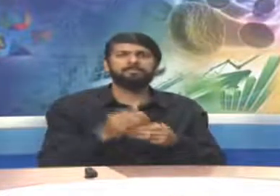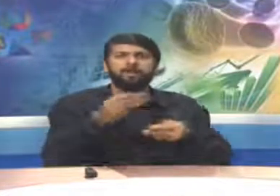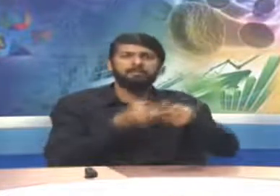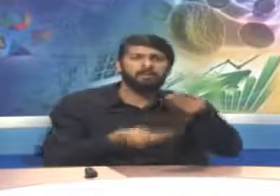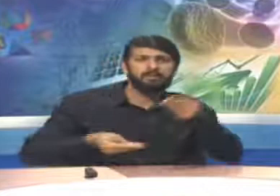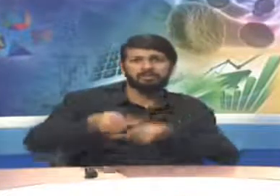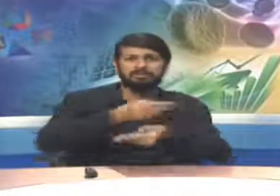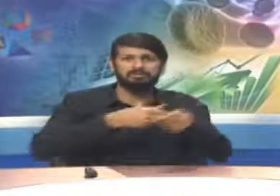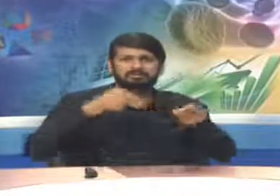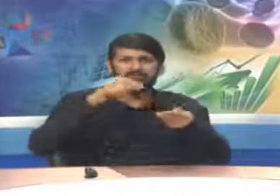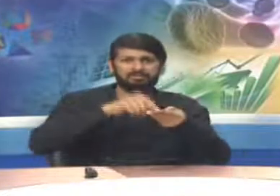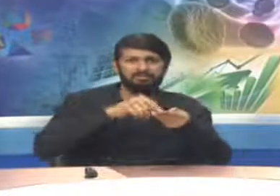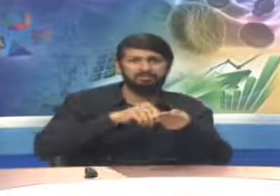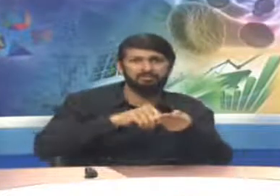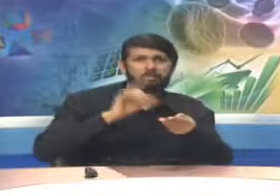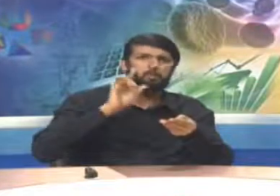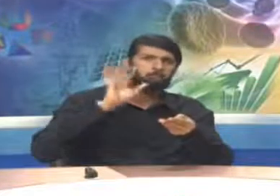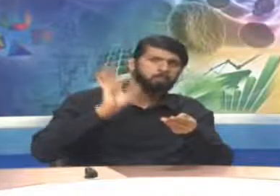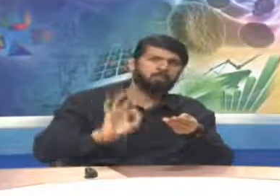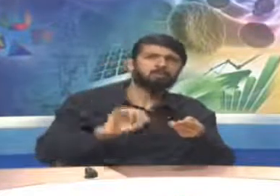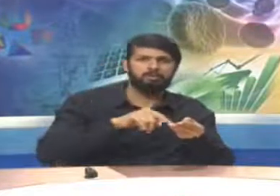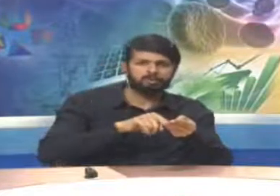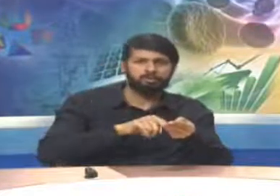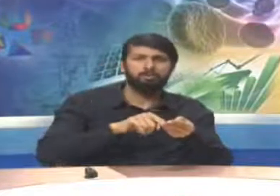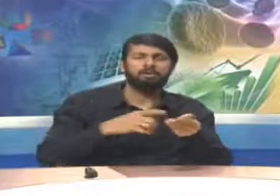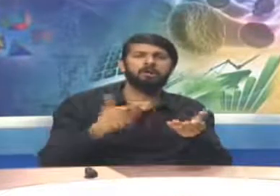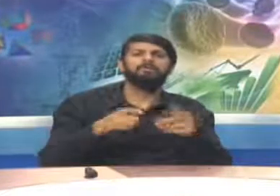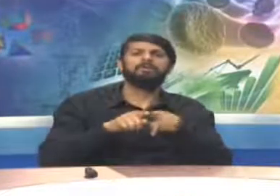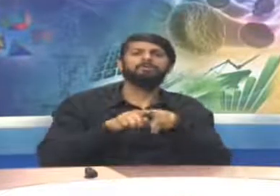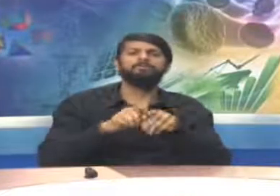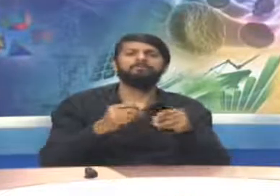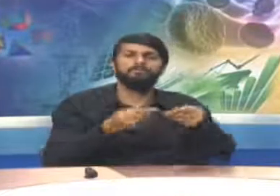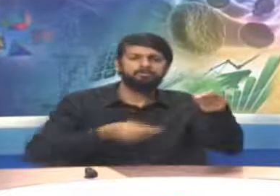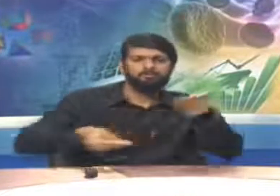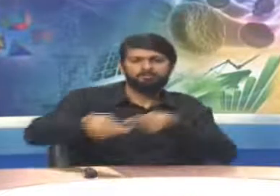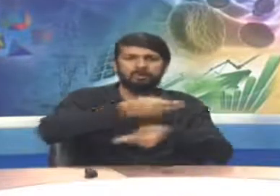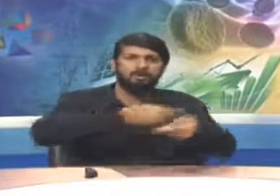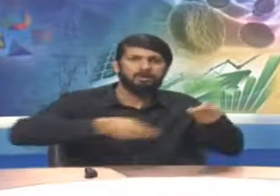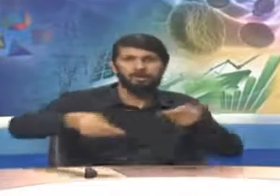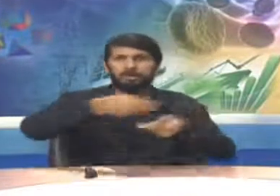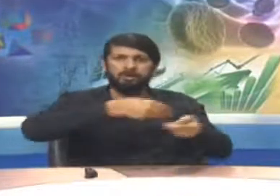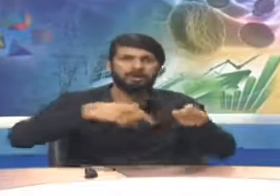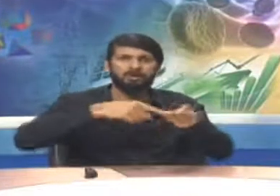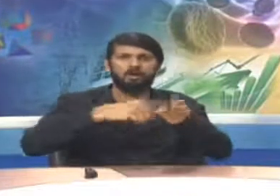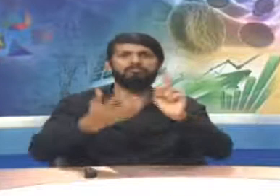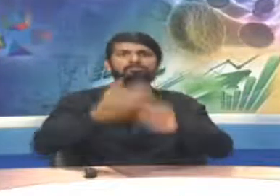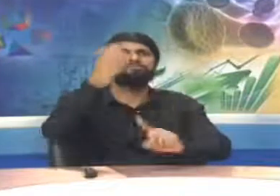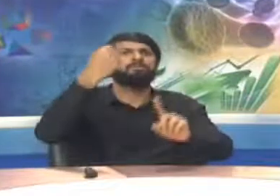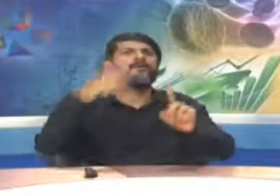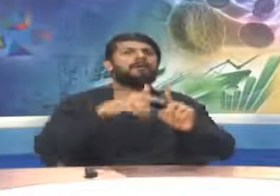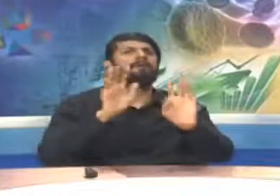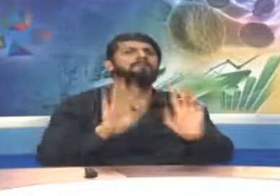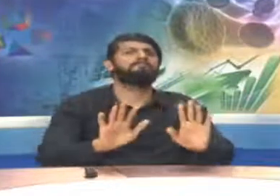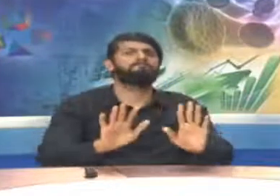Gandhiji's concept of decentralization has an economic aspect.